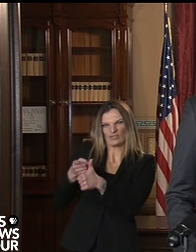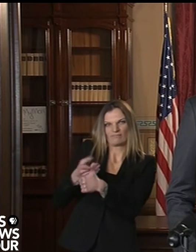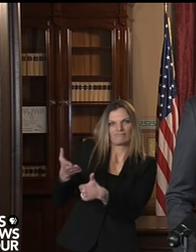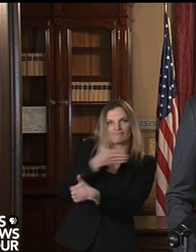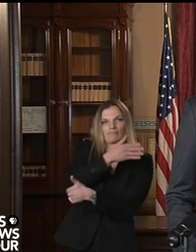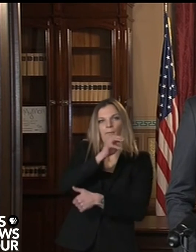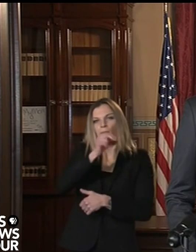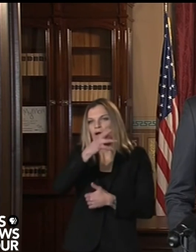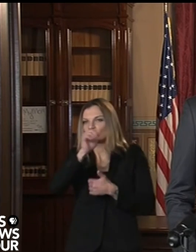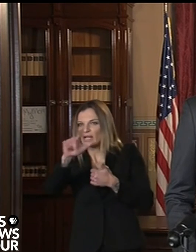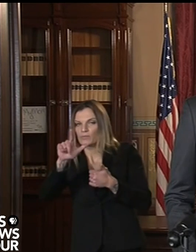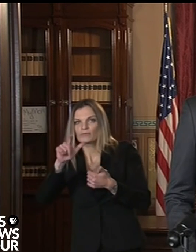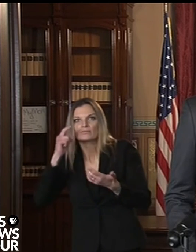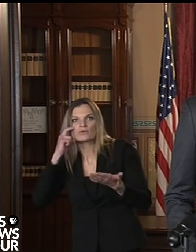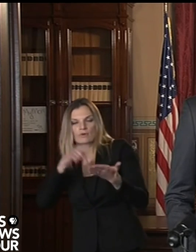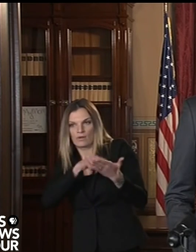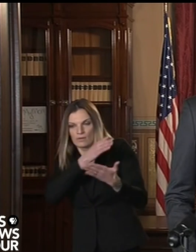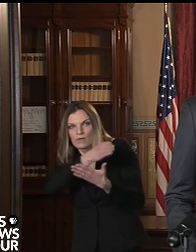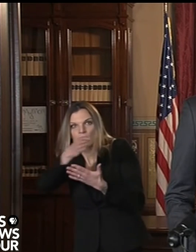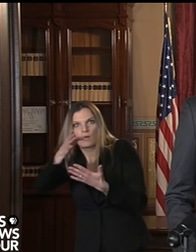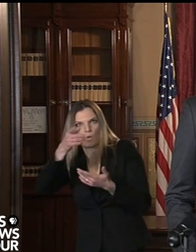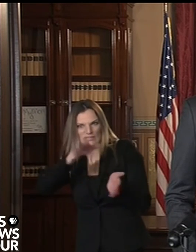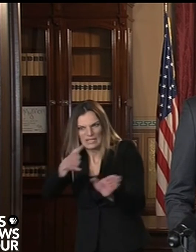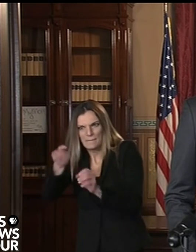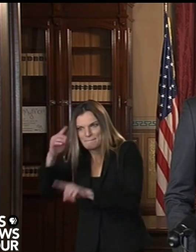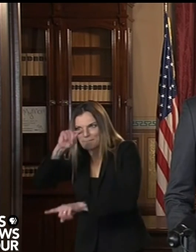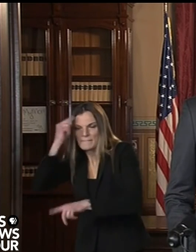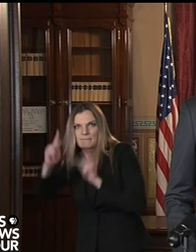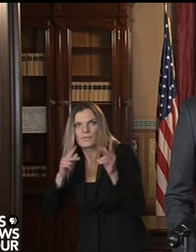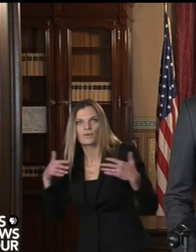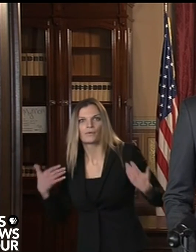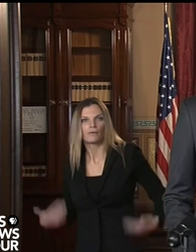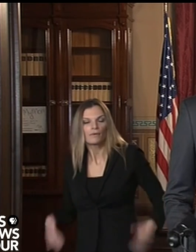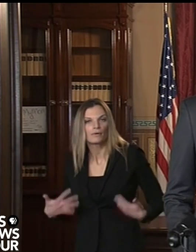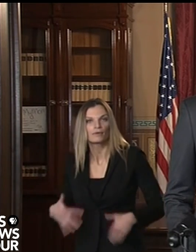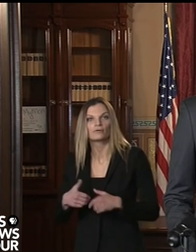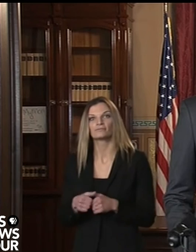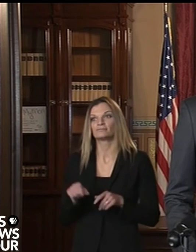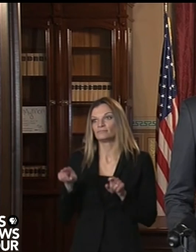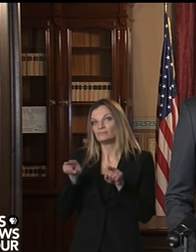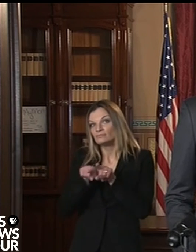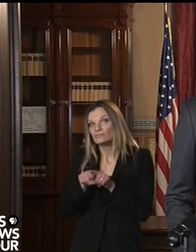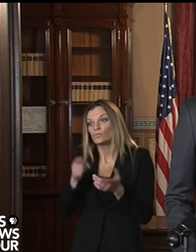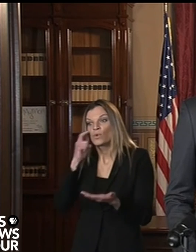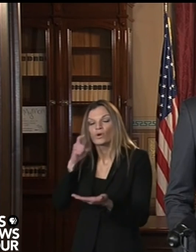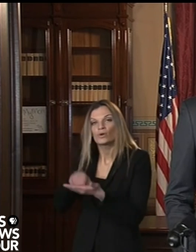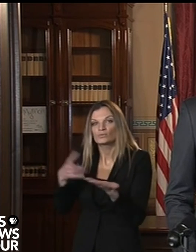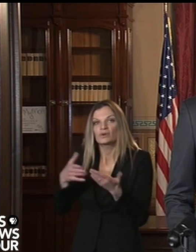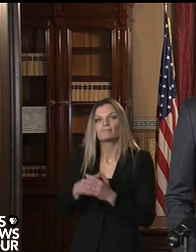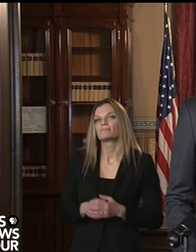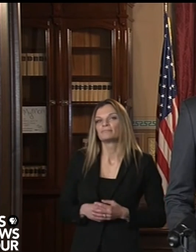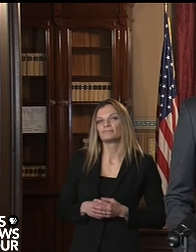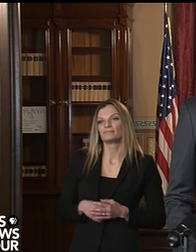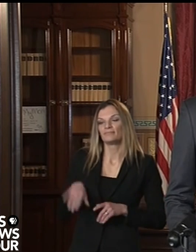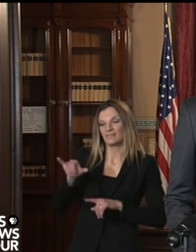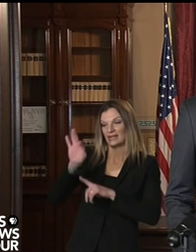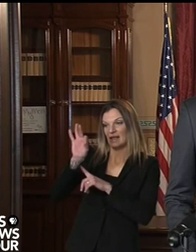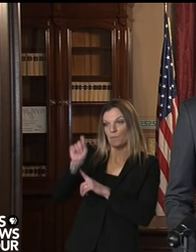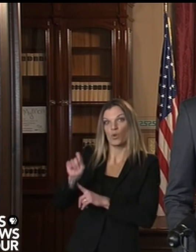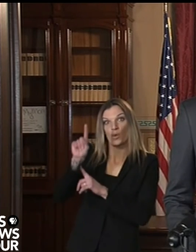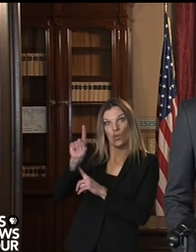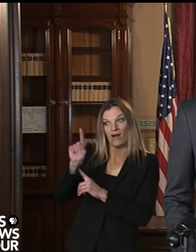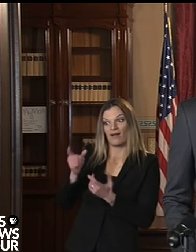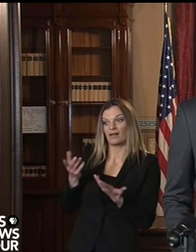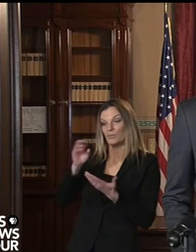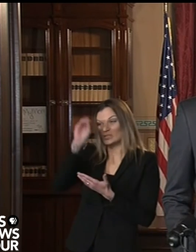most recent available data, however, we've seen significant progress, with Black people accounting for only 9.1% of the cases